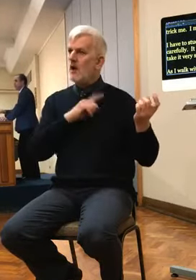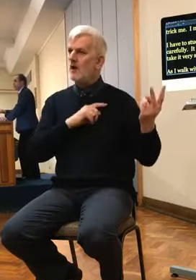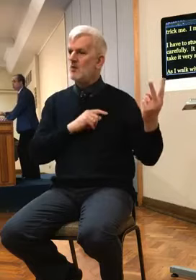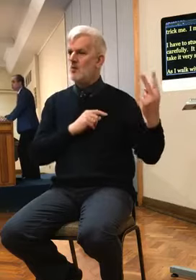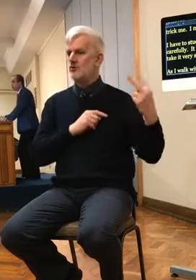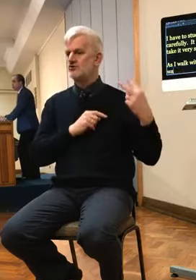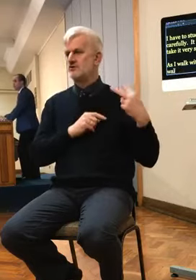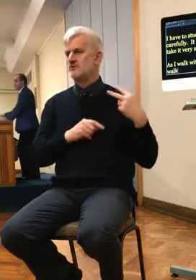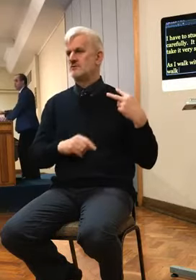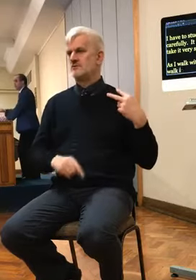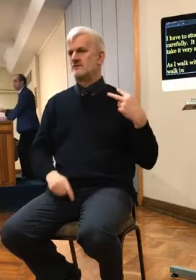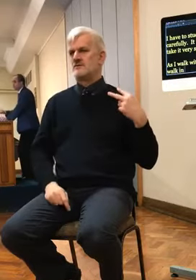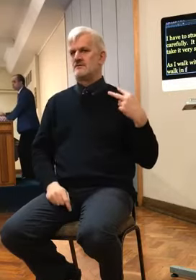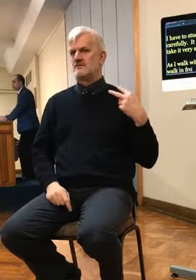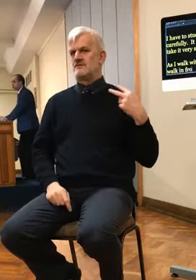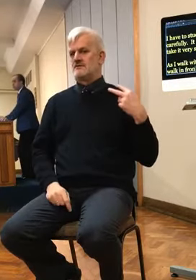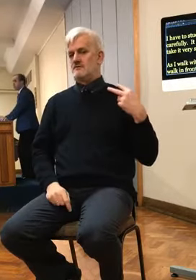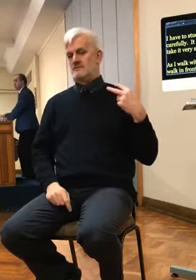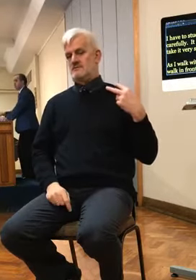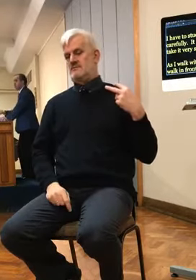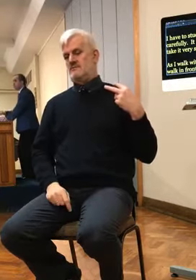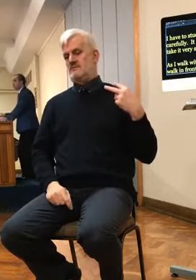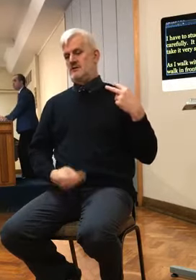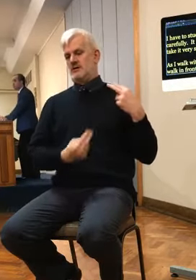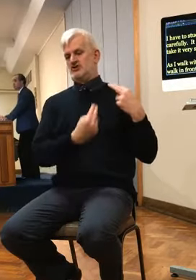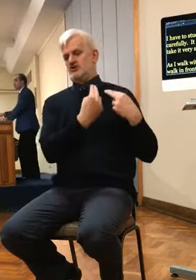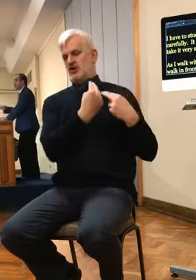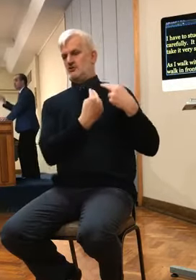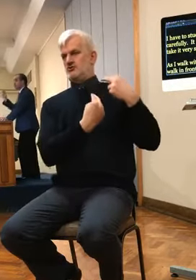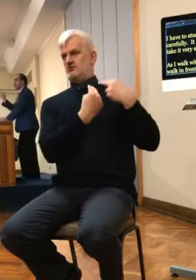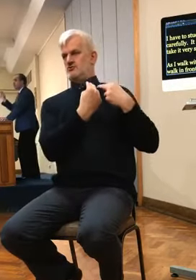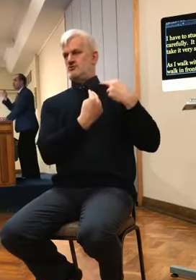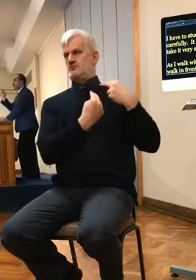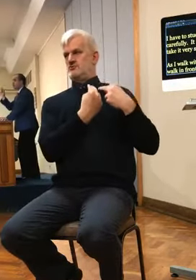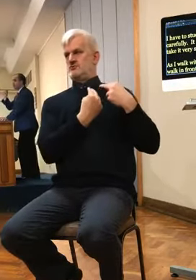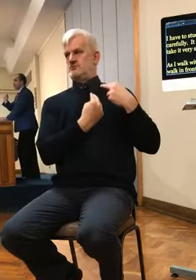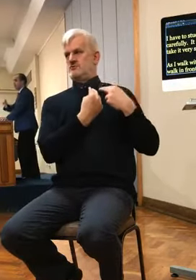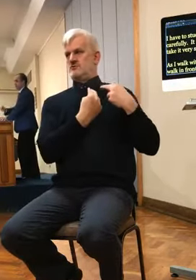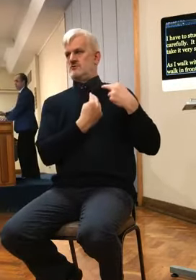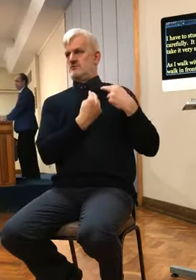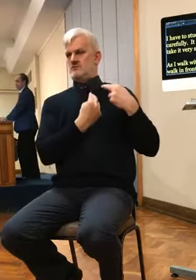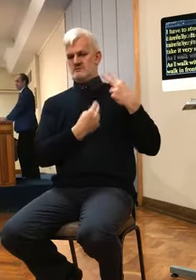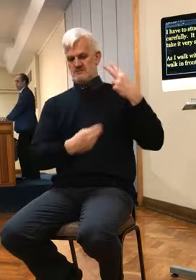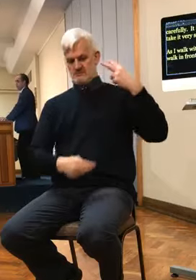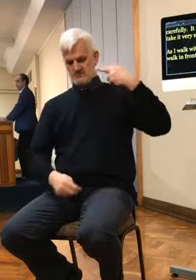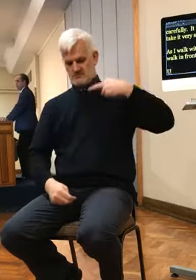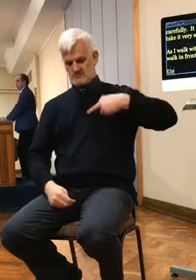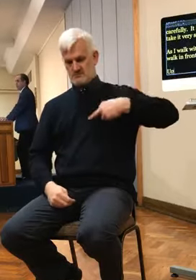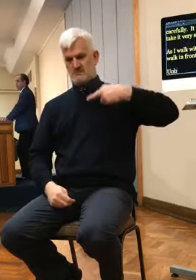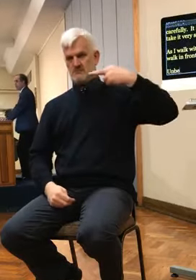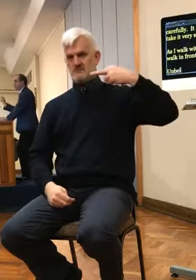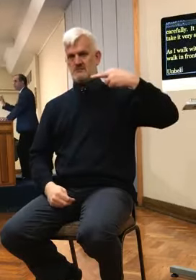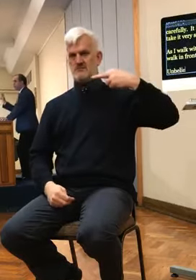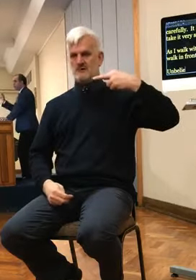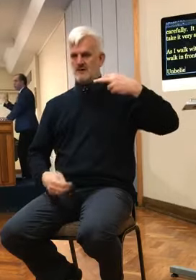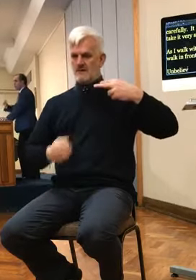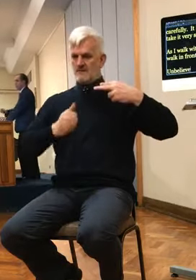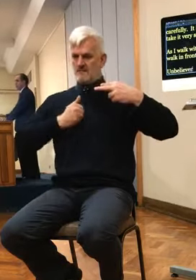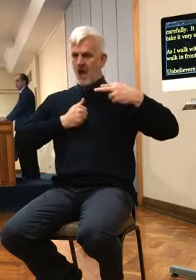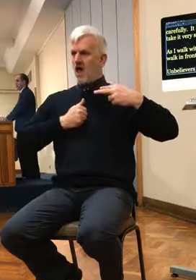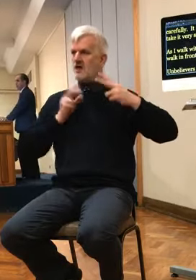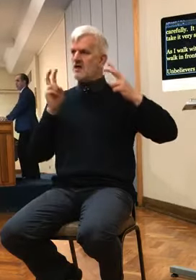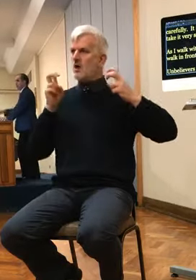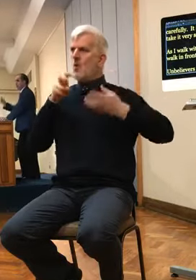judging the Lord, the Christian church, and Christians by the way we walk. By the way we